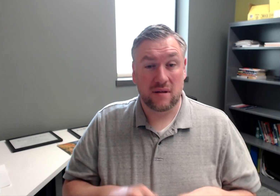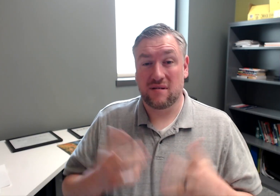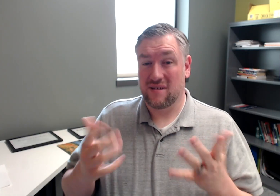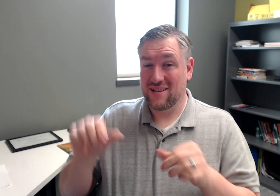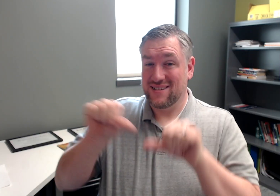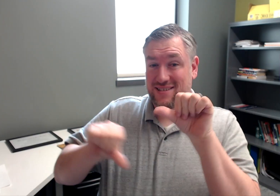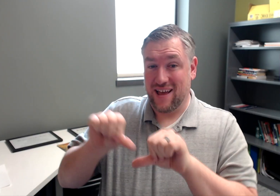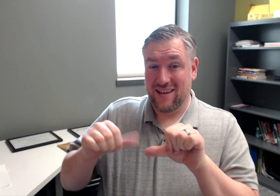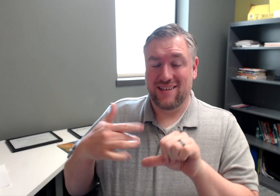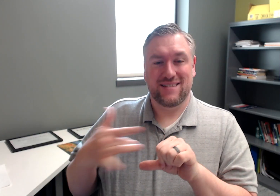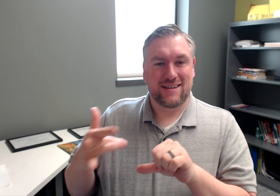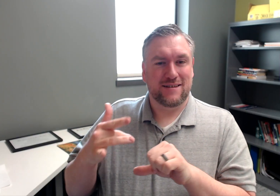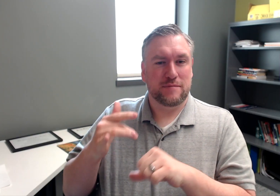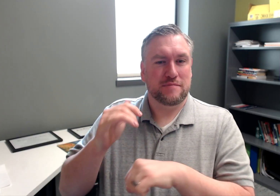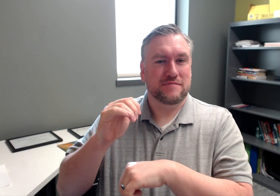on their abilities, students' abilities.